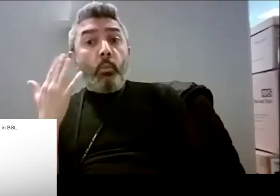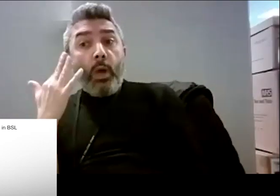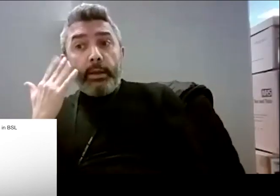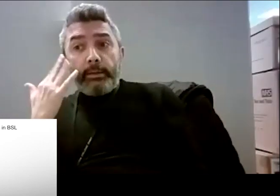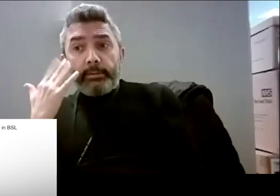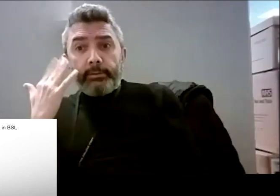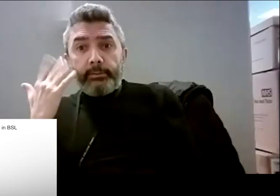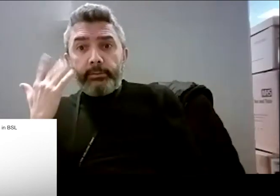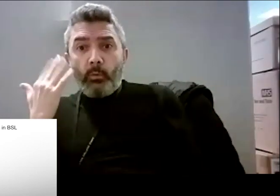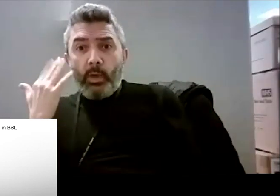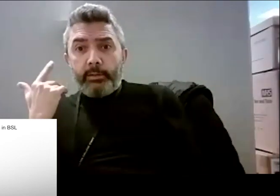When?